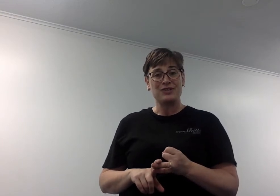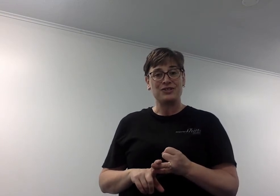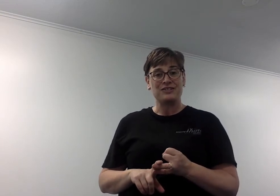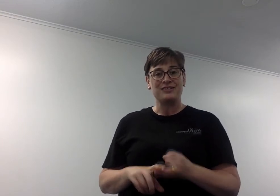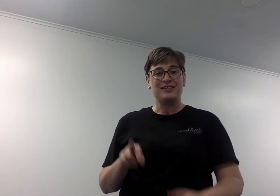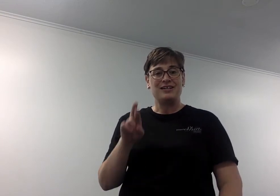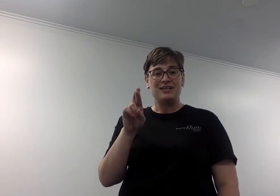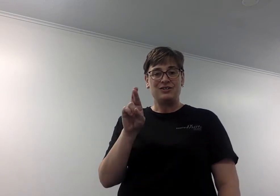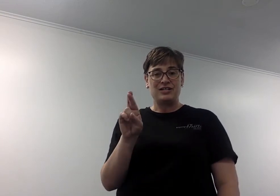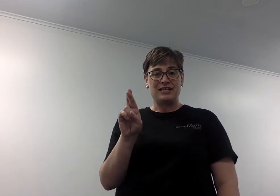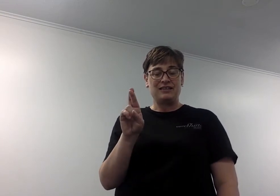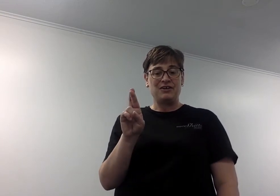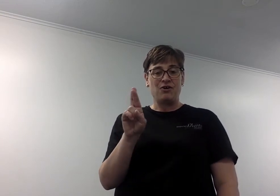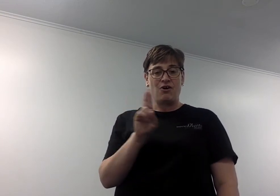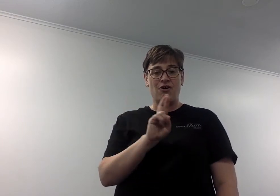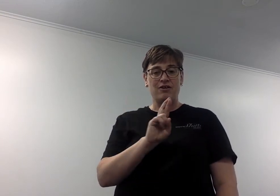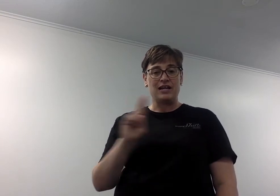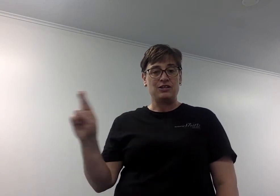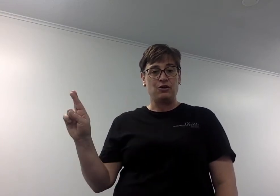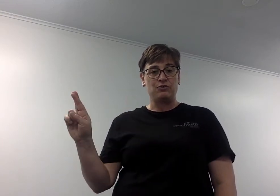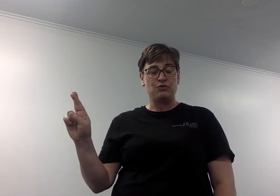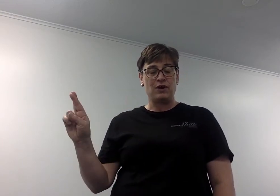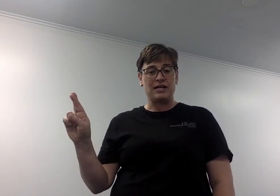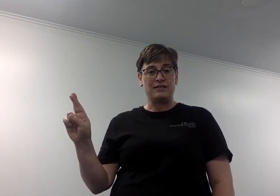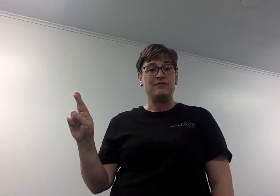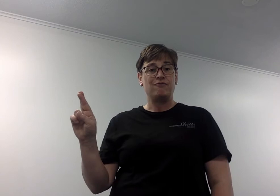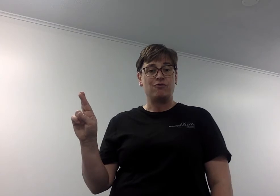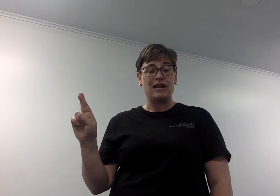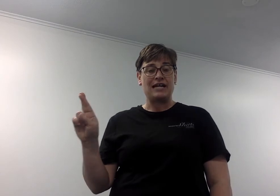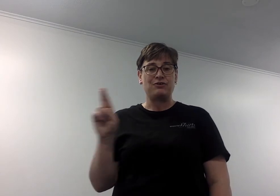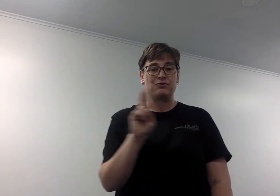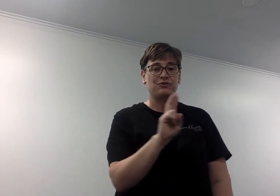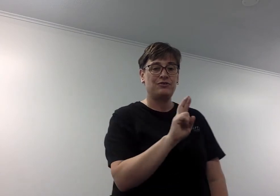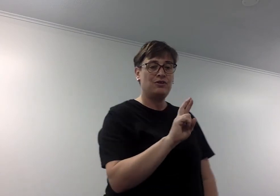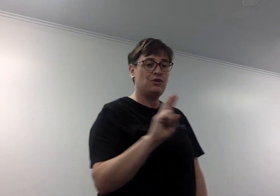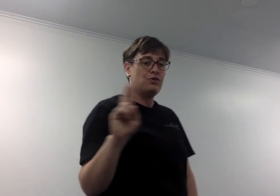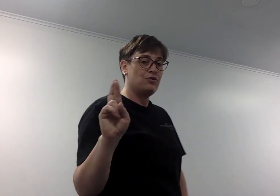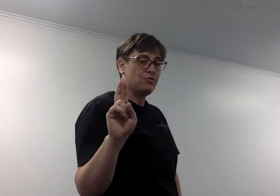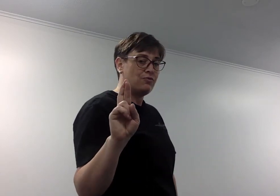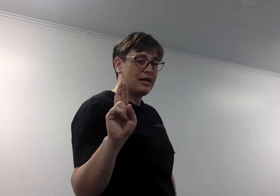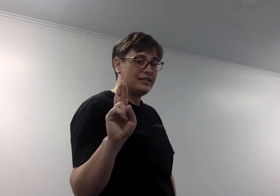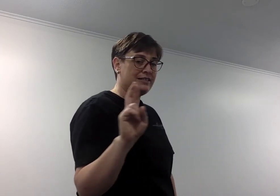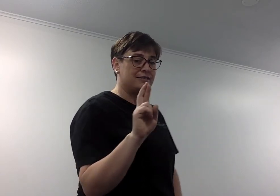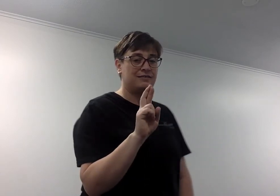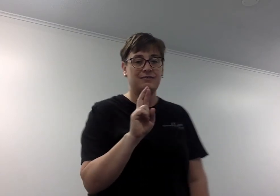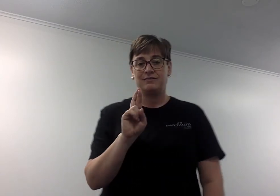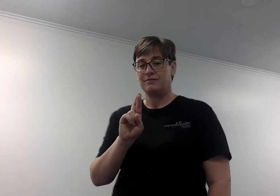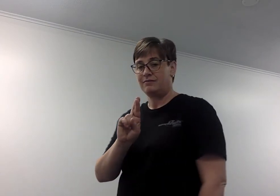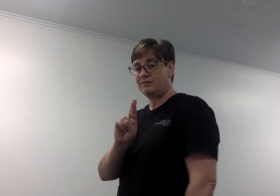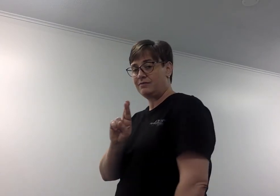direction, you take the letter R and you go to the right for right-handers. Right.